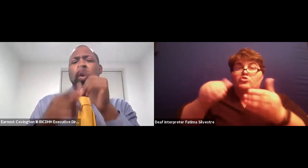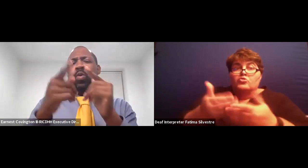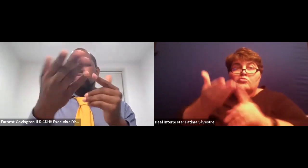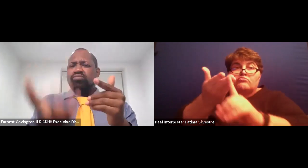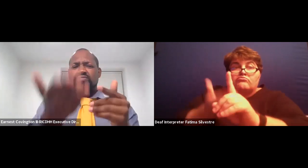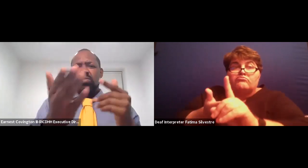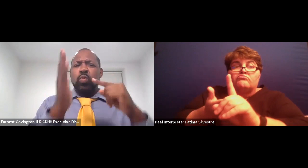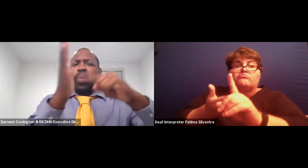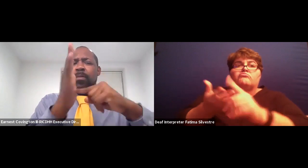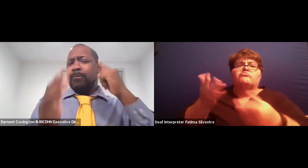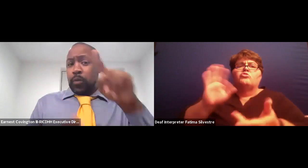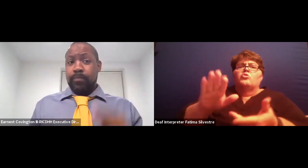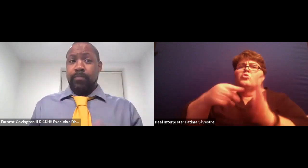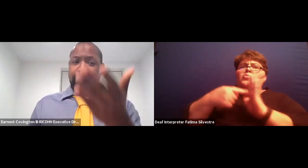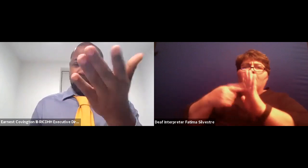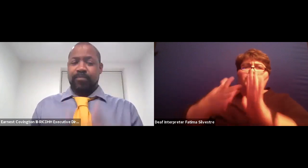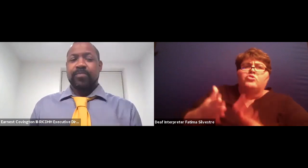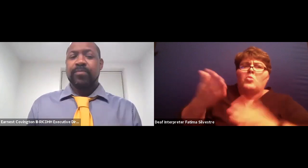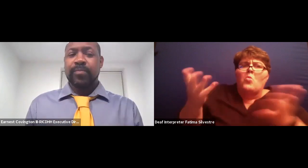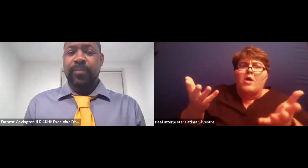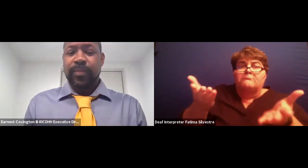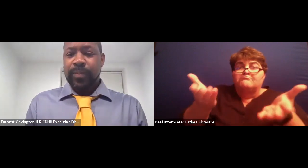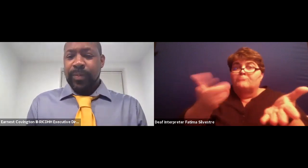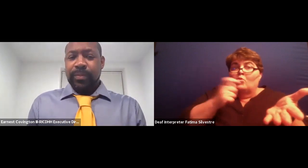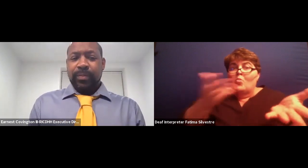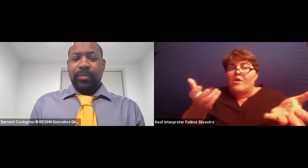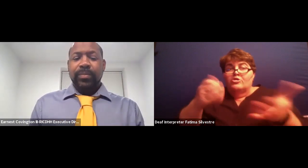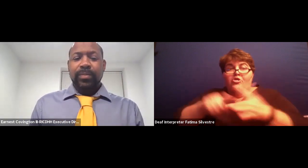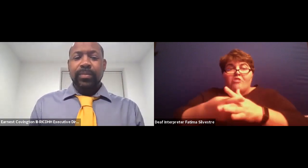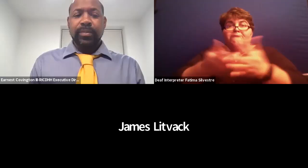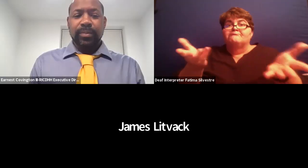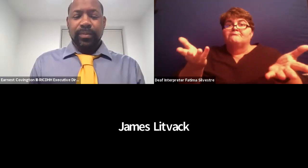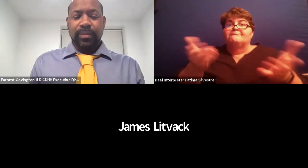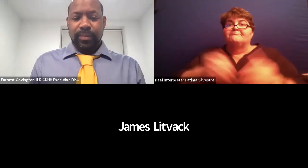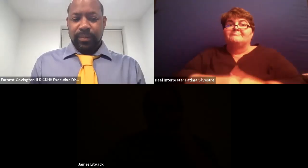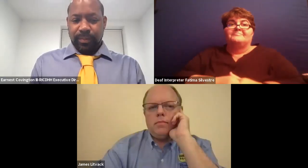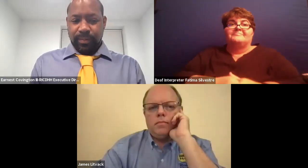So why don't you, if you are an exhibitor, go ahead and open up your screen.